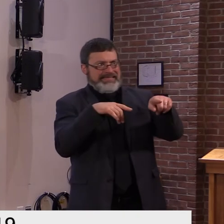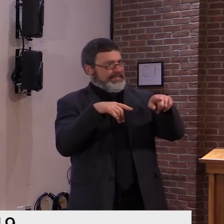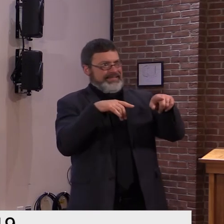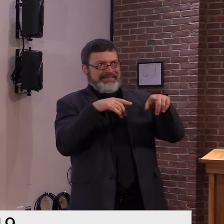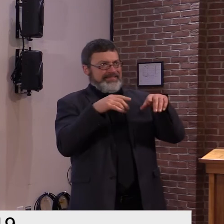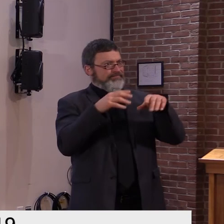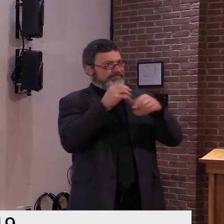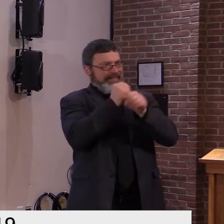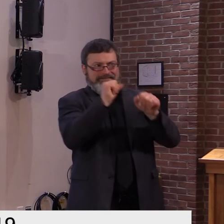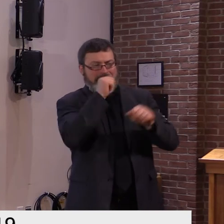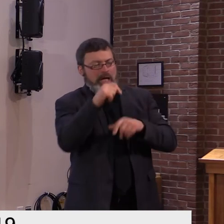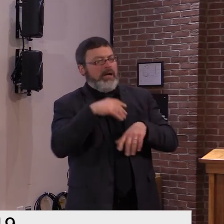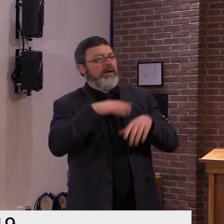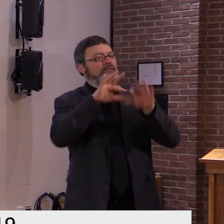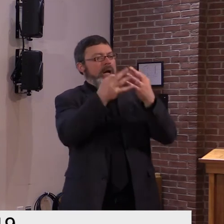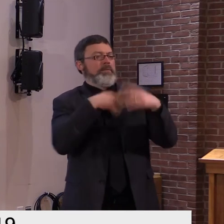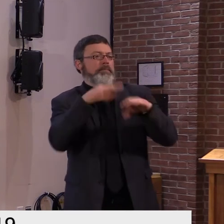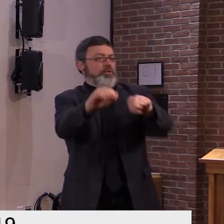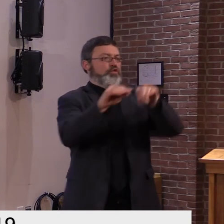Thank you.